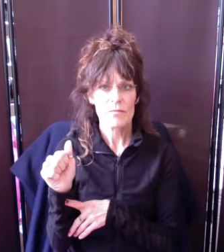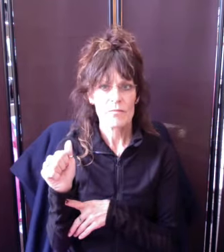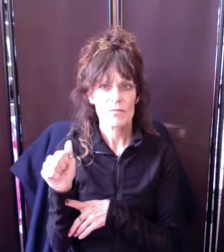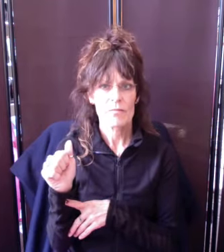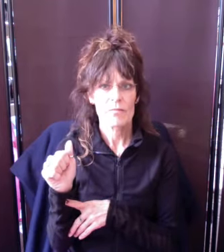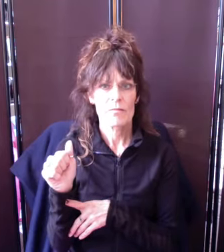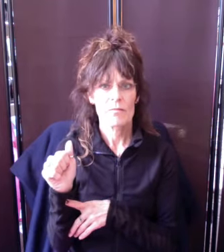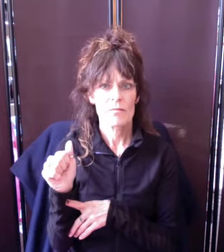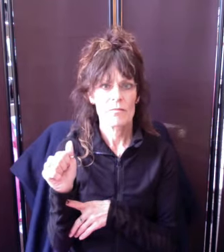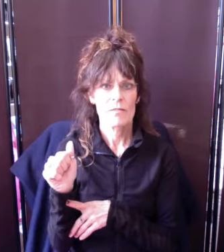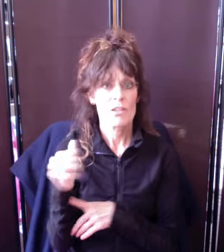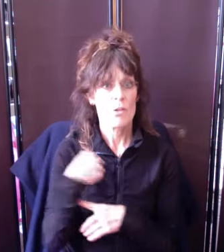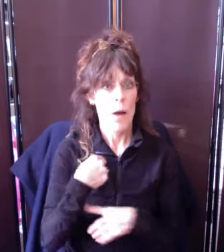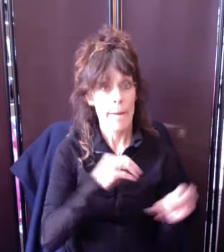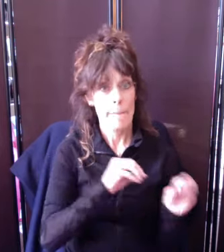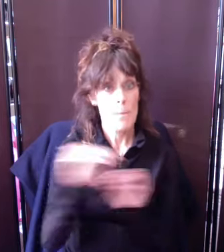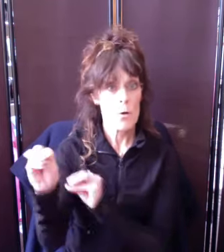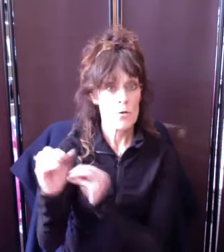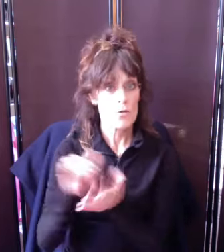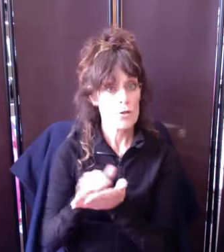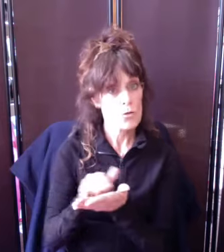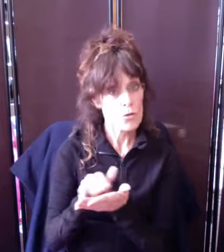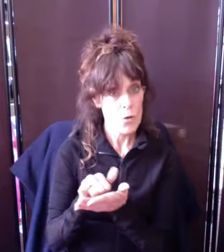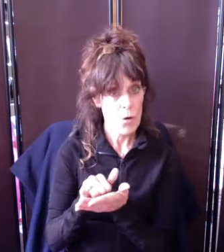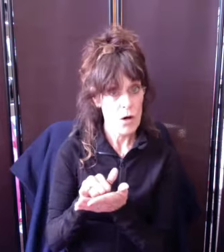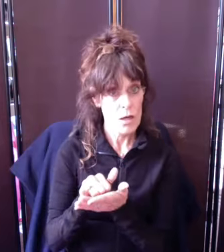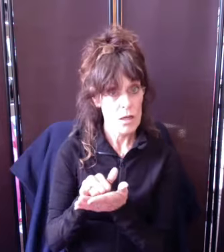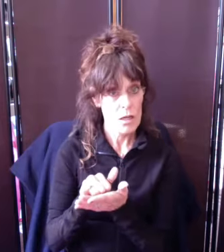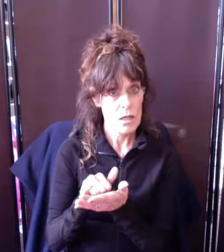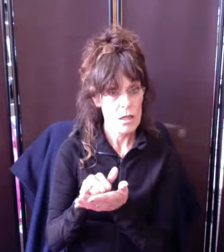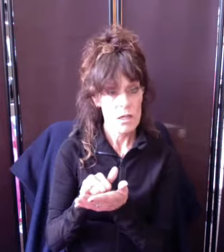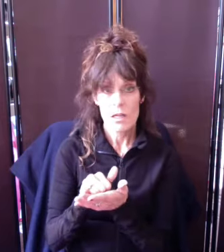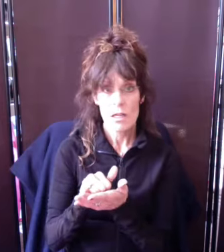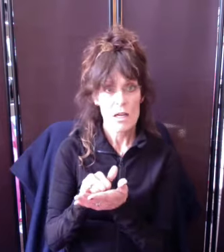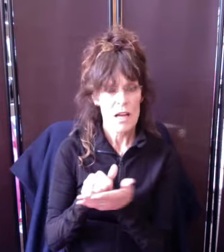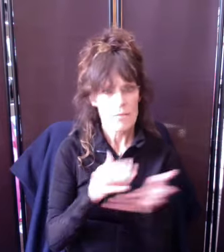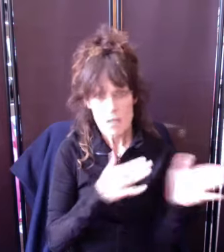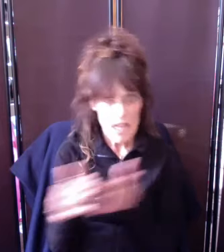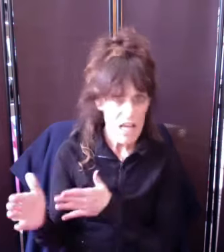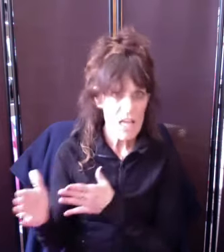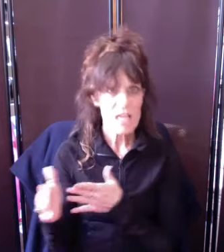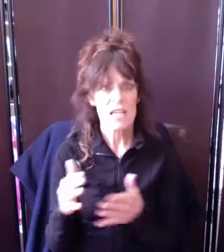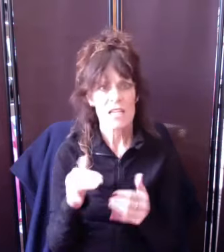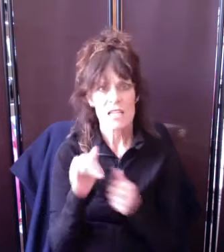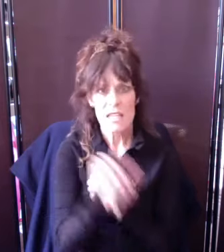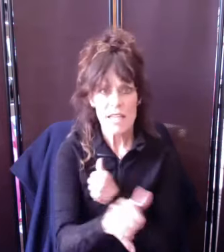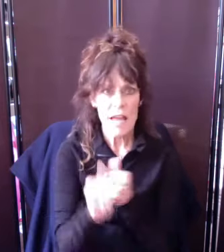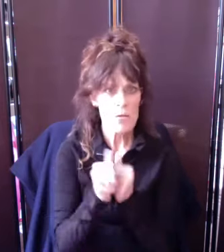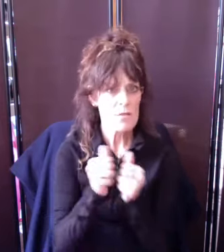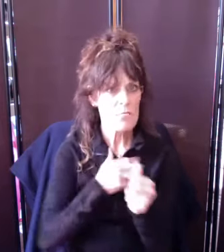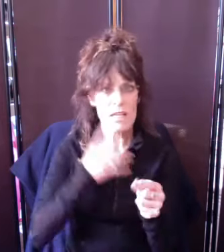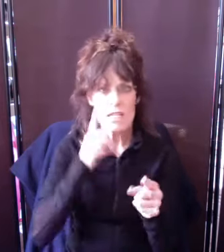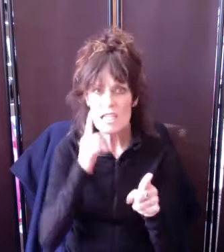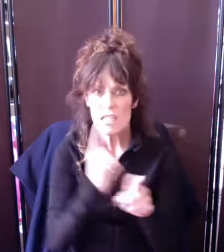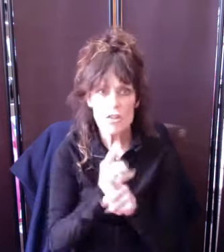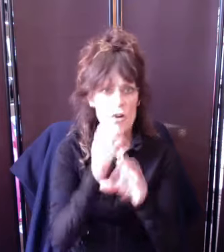moving to New York with all of that, I'm planning to get there, and I'm going to go stay with my sister while I look for an apartment. And she calls me and she says, I have